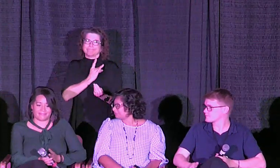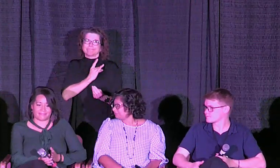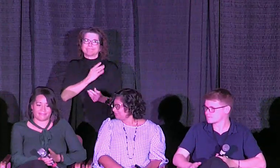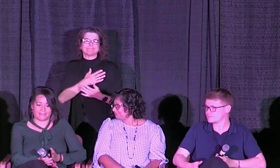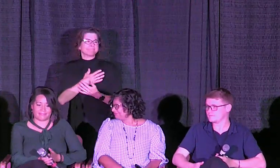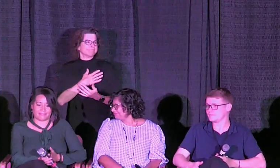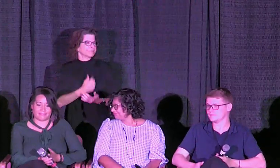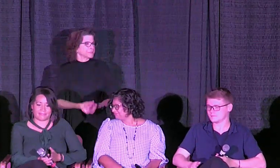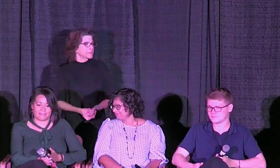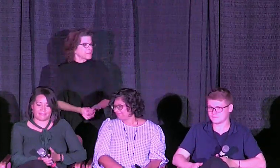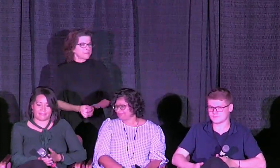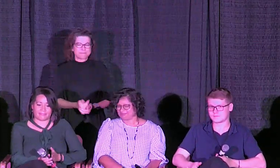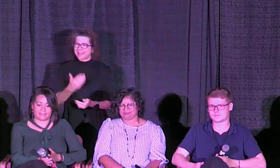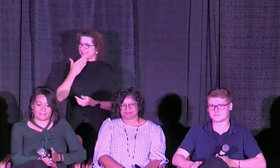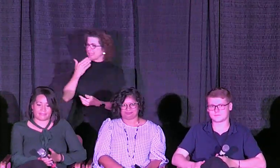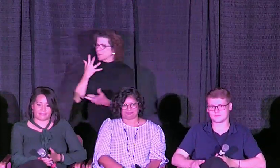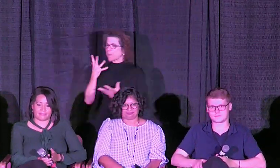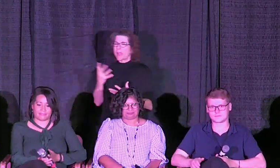Thank you so much.